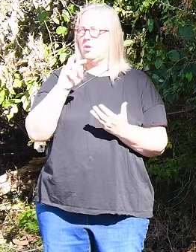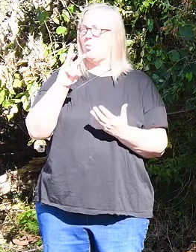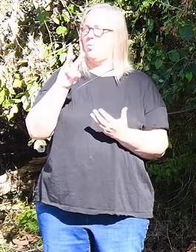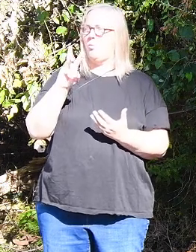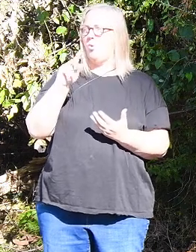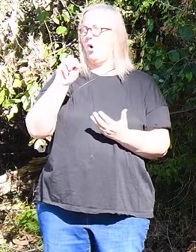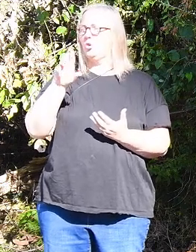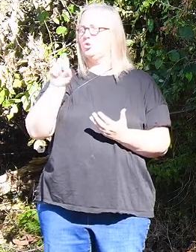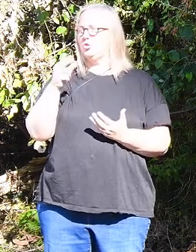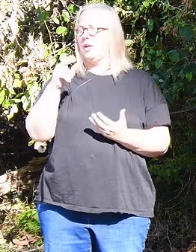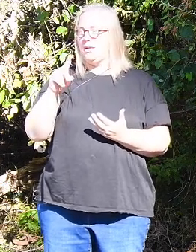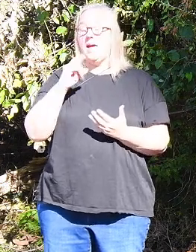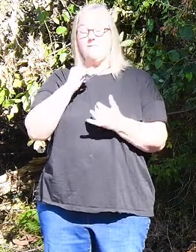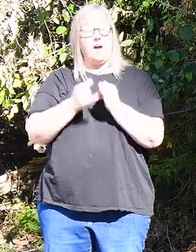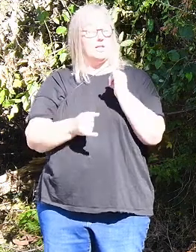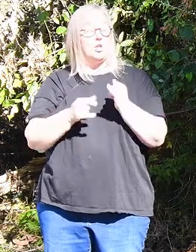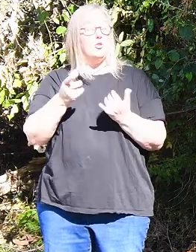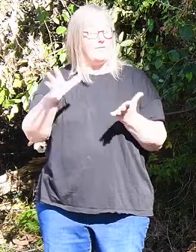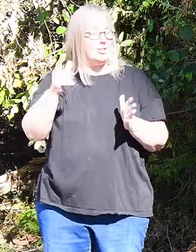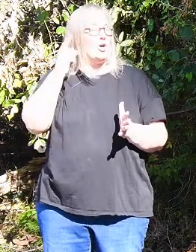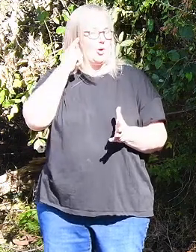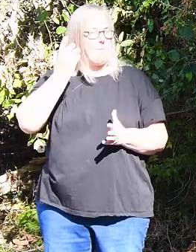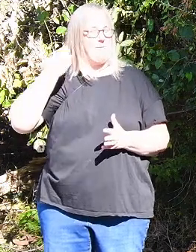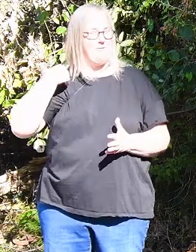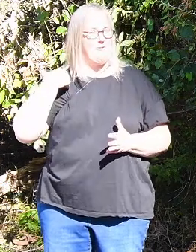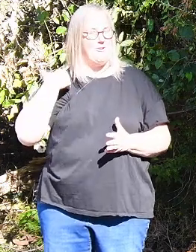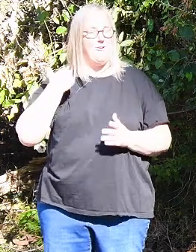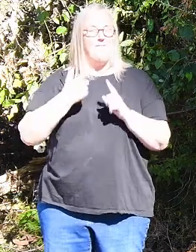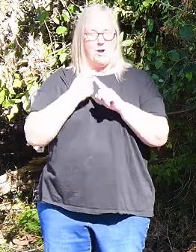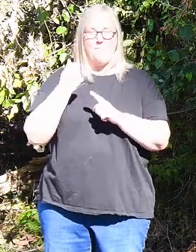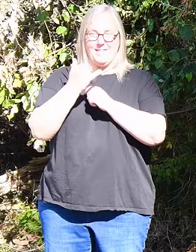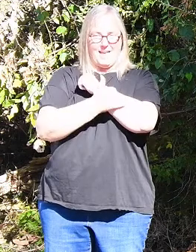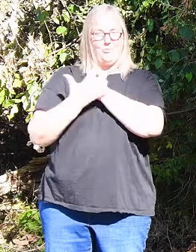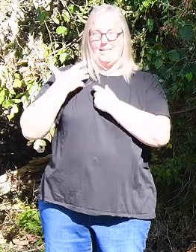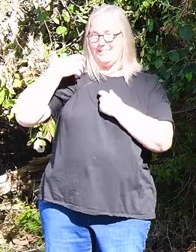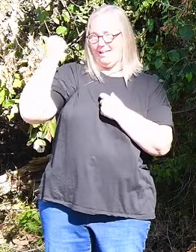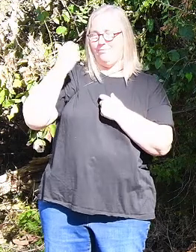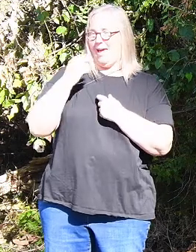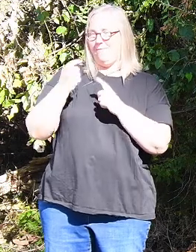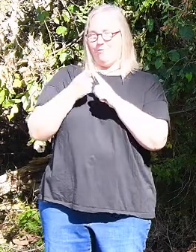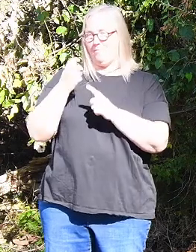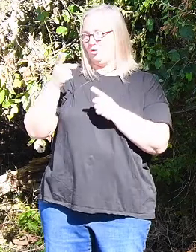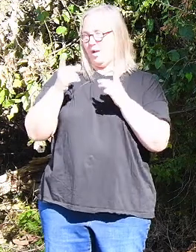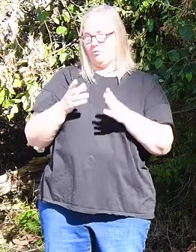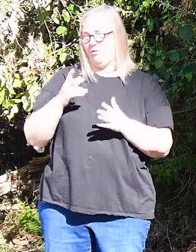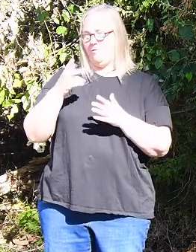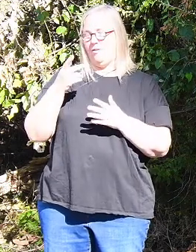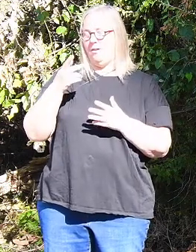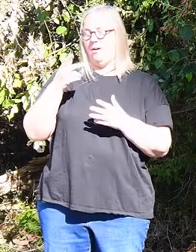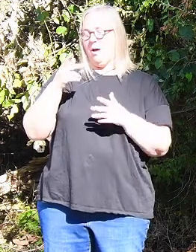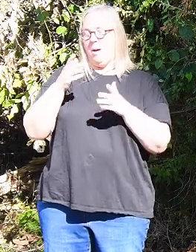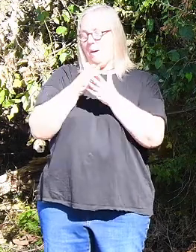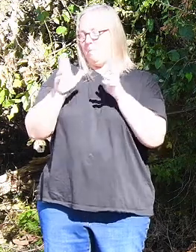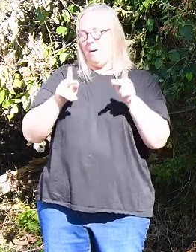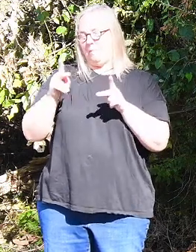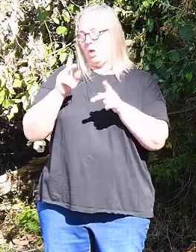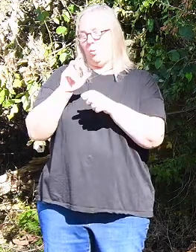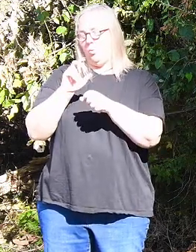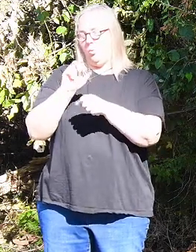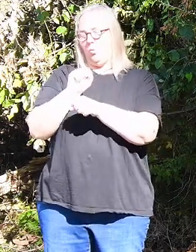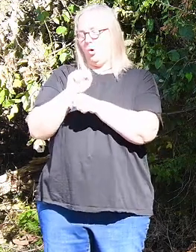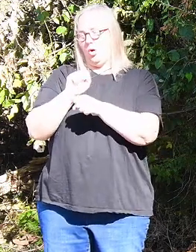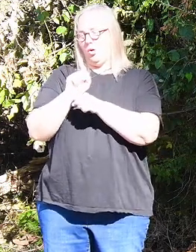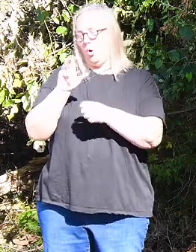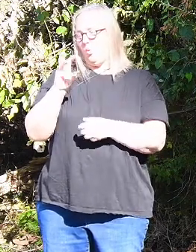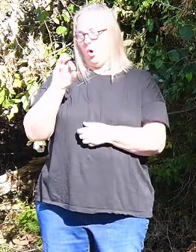then finally, and you've heard it before from the county executive and from the director of public works. But I think what